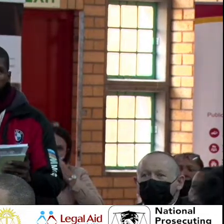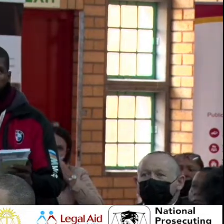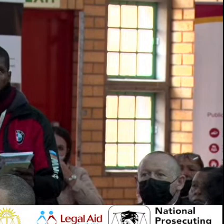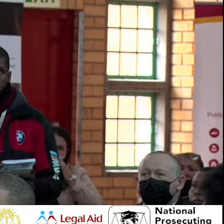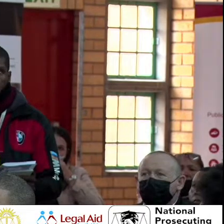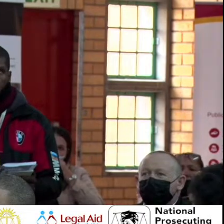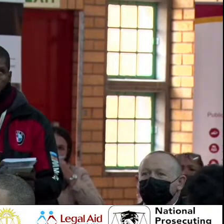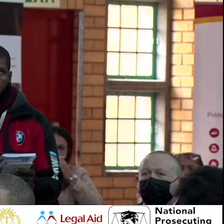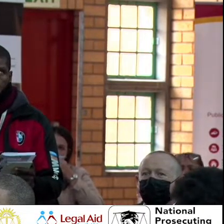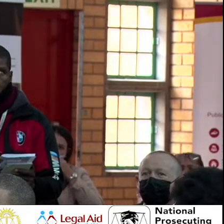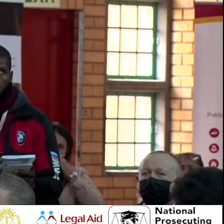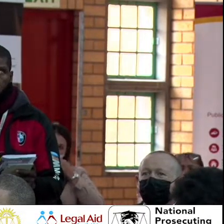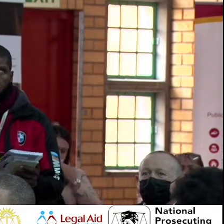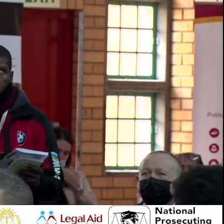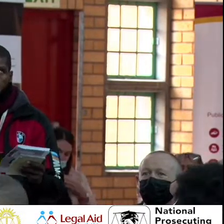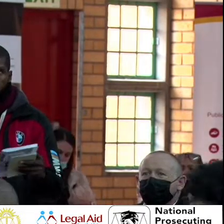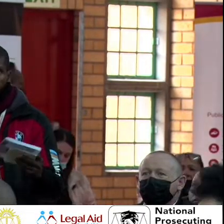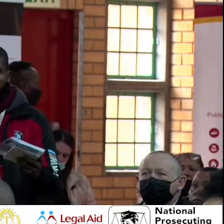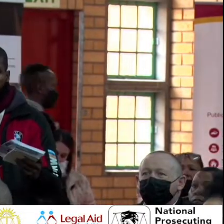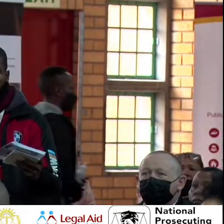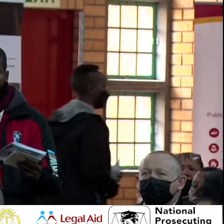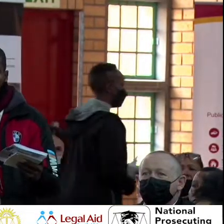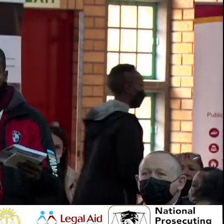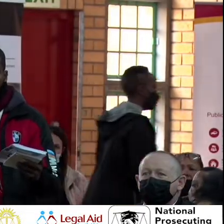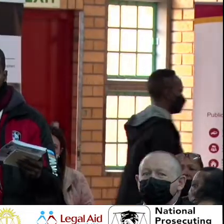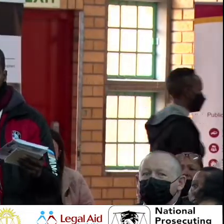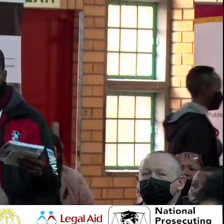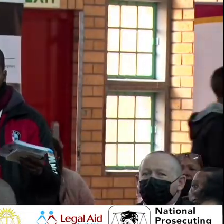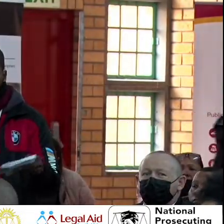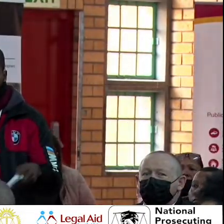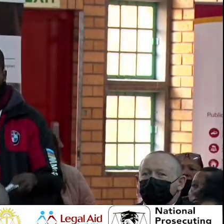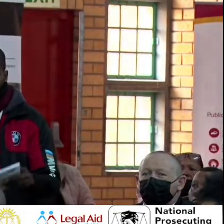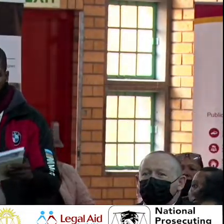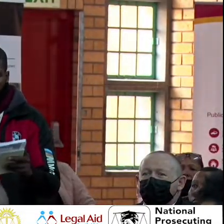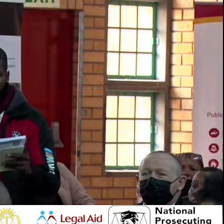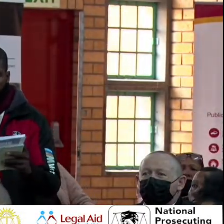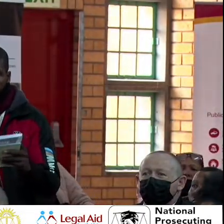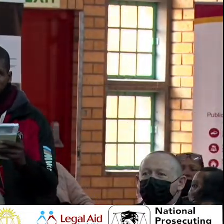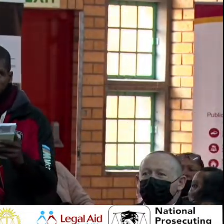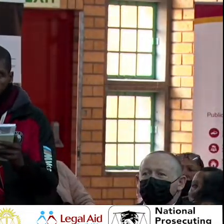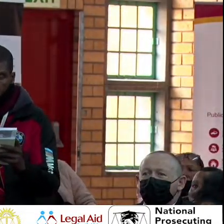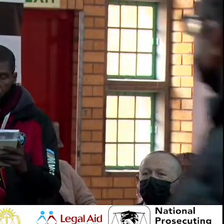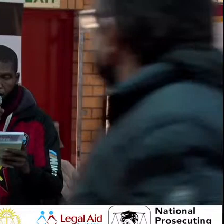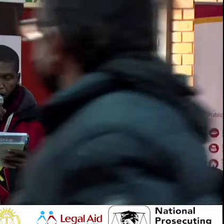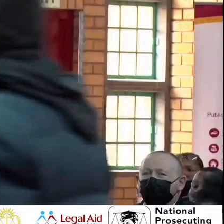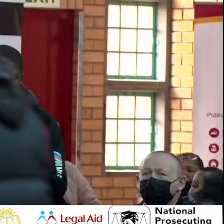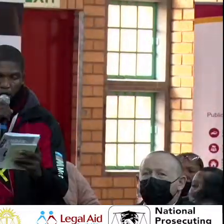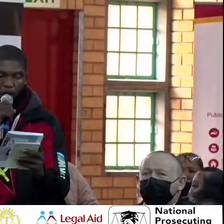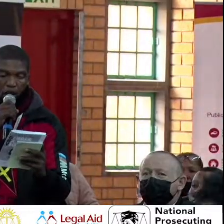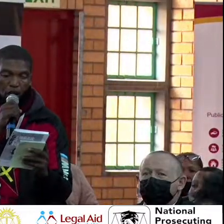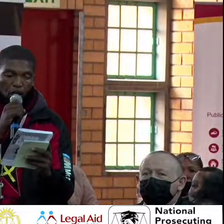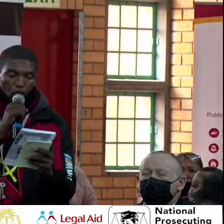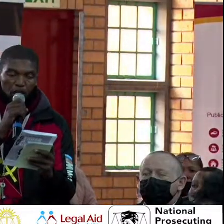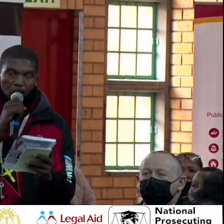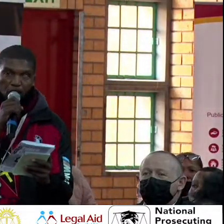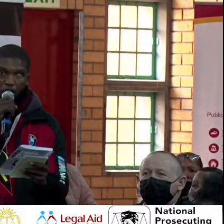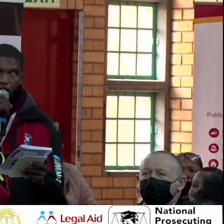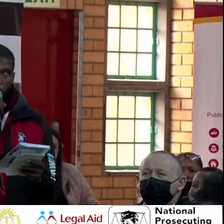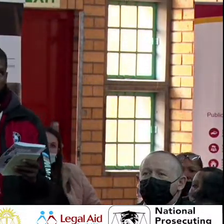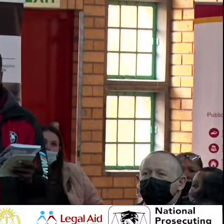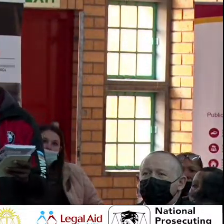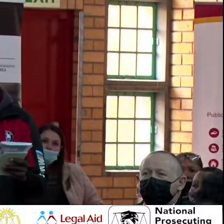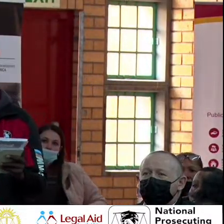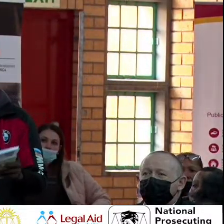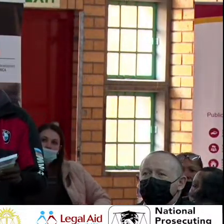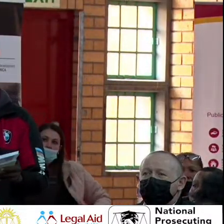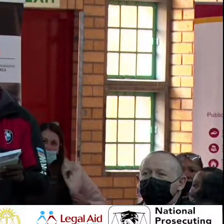we request that if it's not going to be an issue that may be answered today, but it be considered that we need a